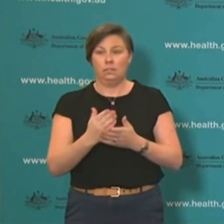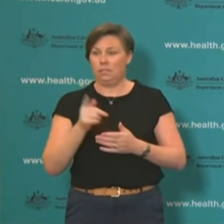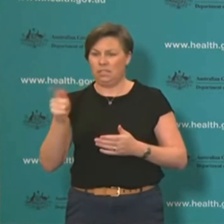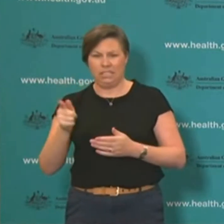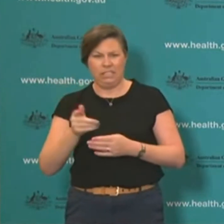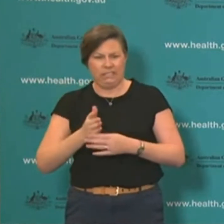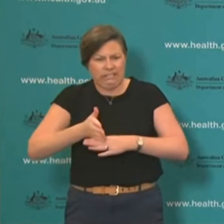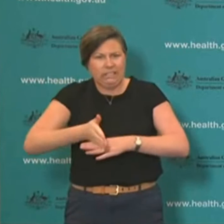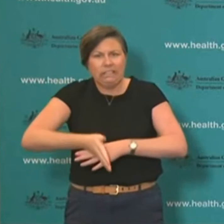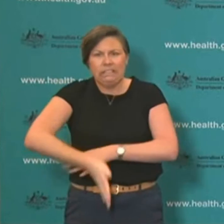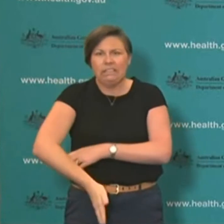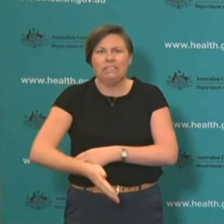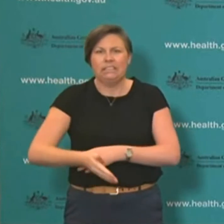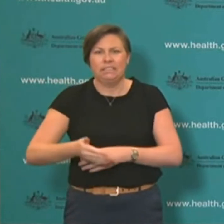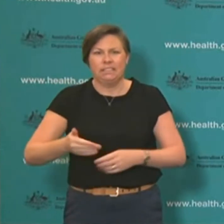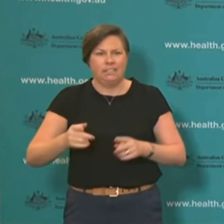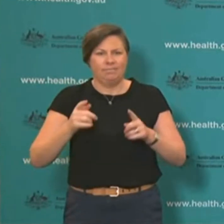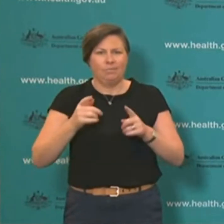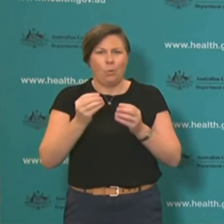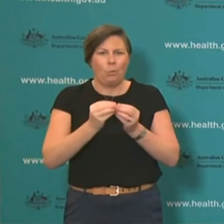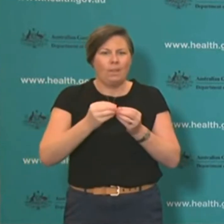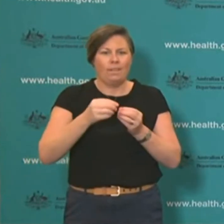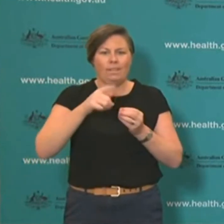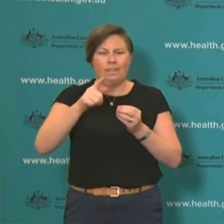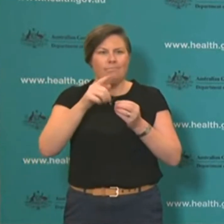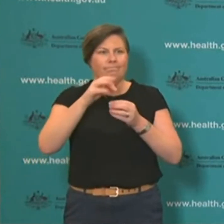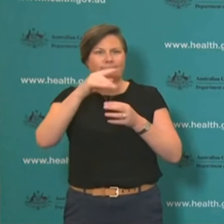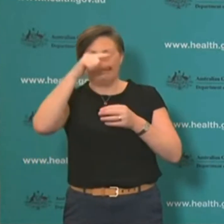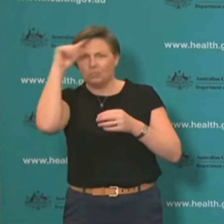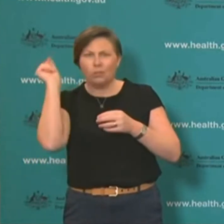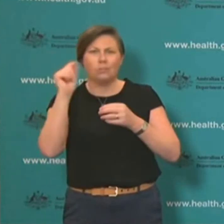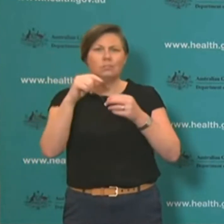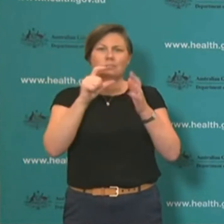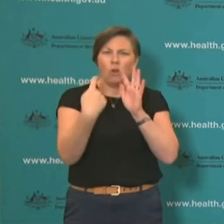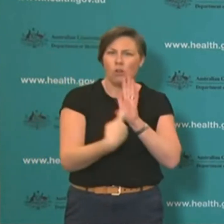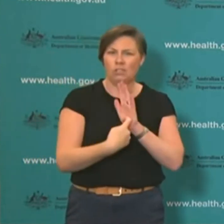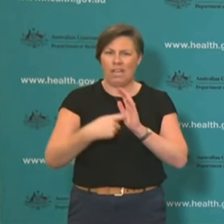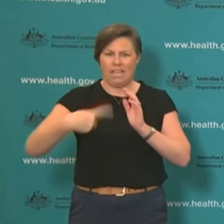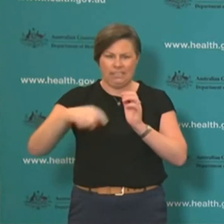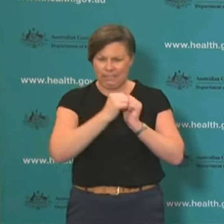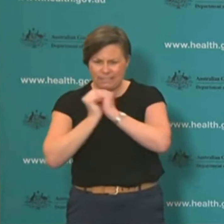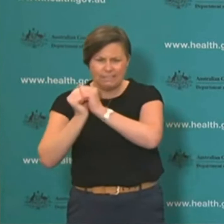vigorous response with some of our leading doctors and nurses with AUSMAT, founded on a principle